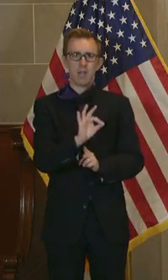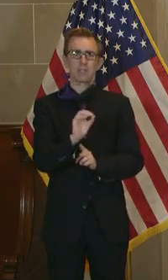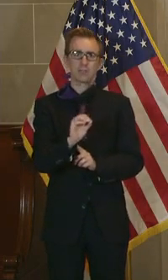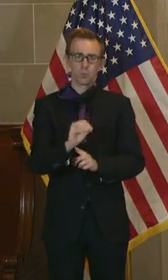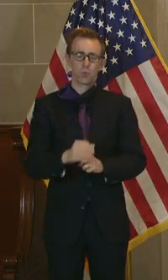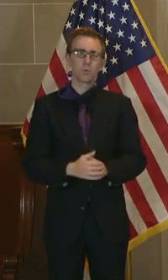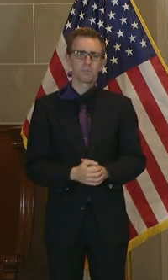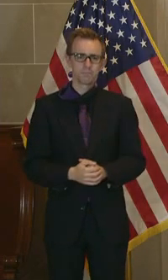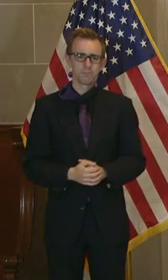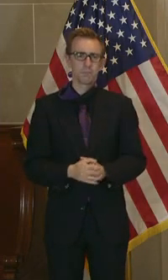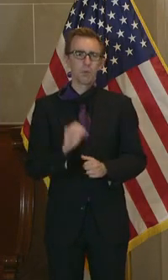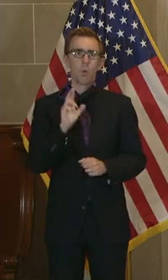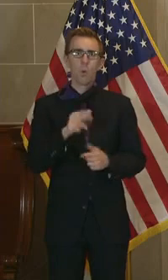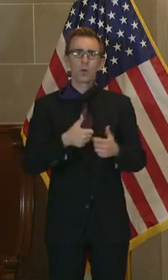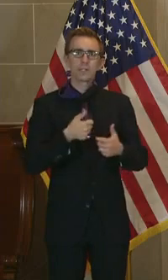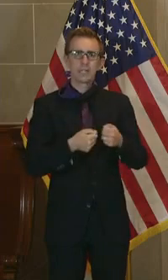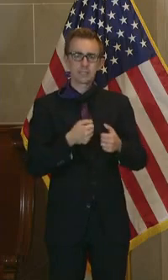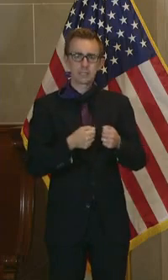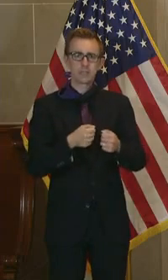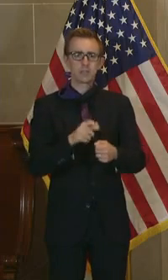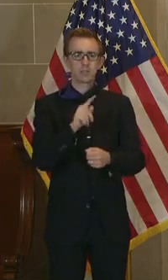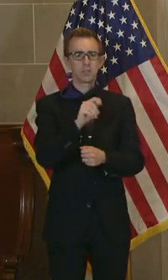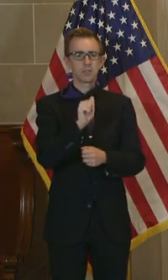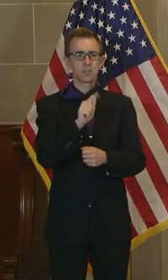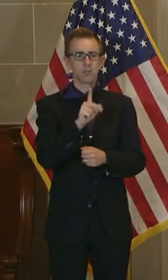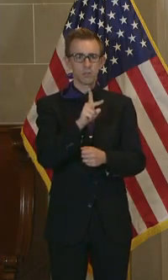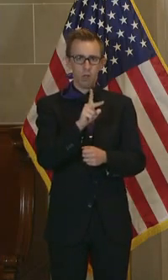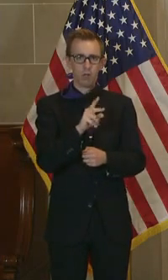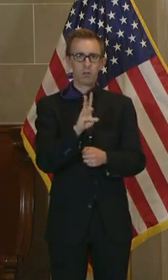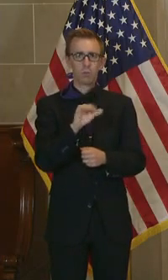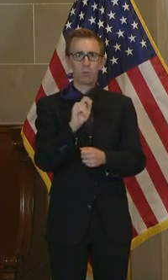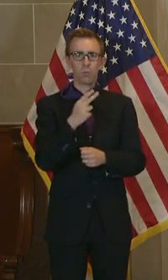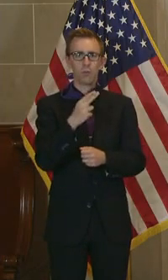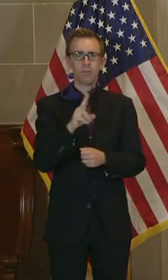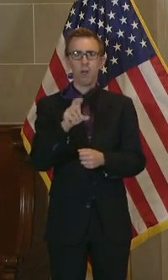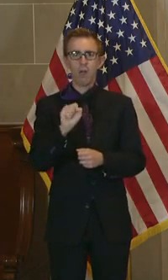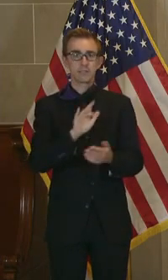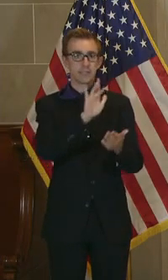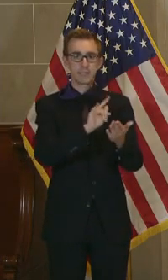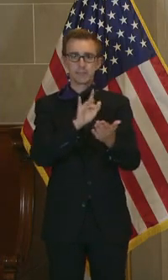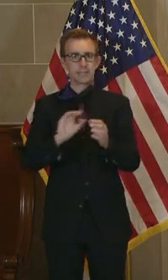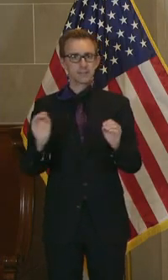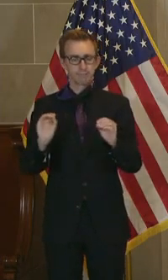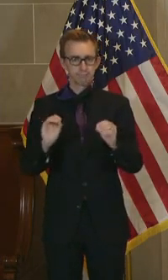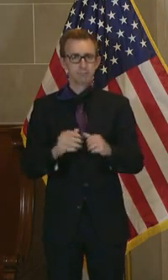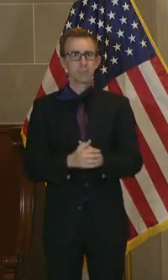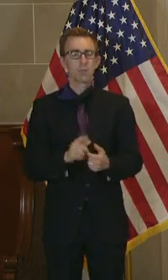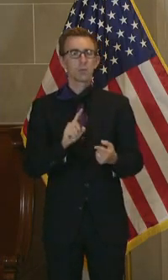800-985-5990 or text Talk With Us, one word, Talk With Us, to